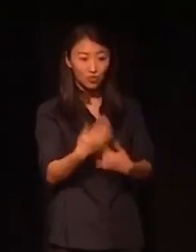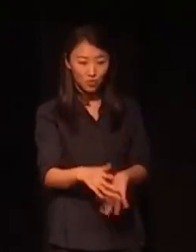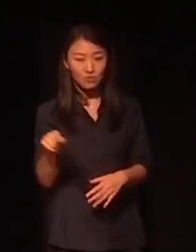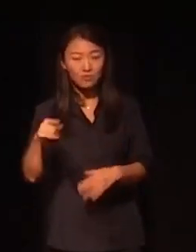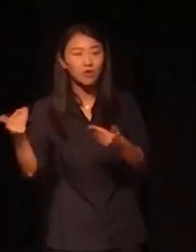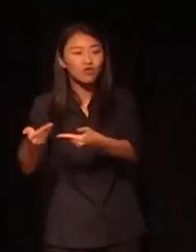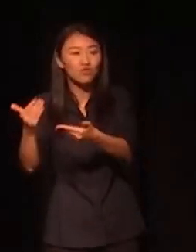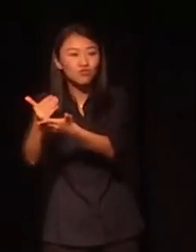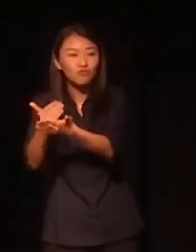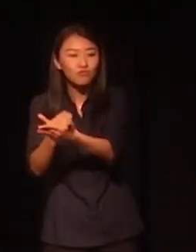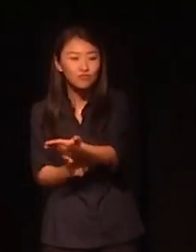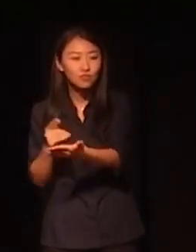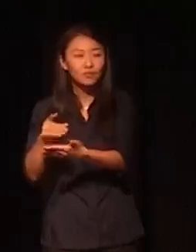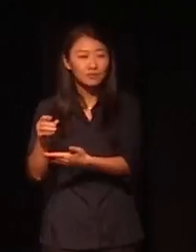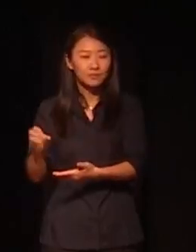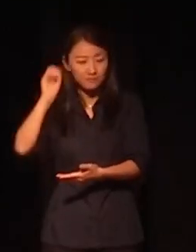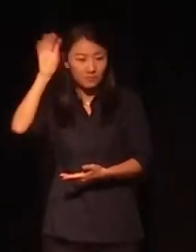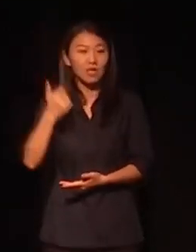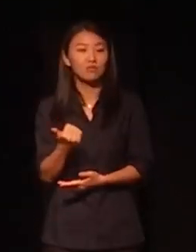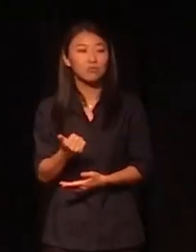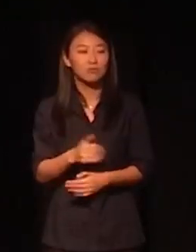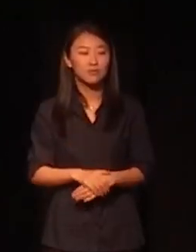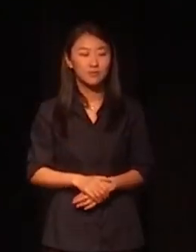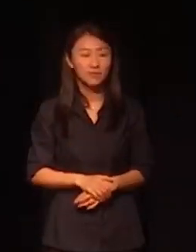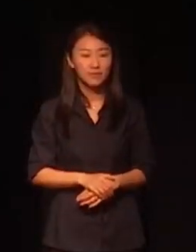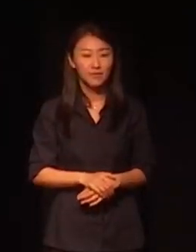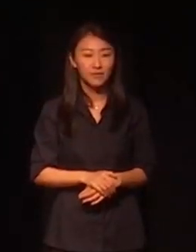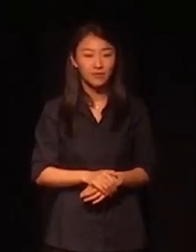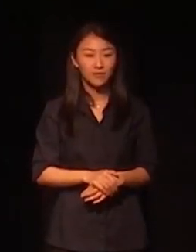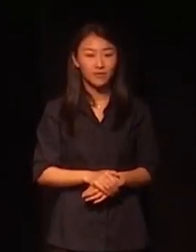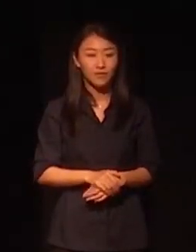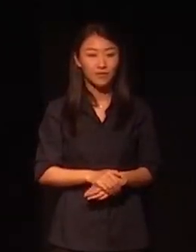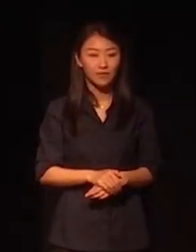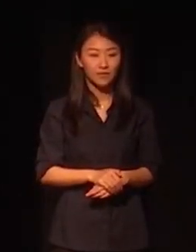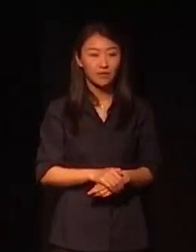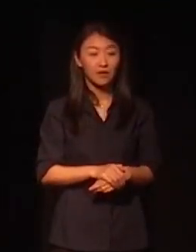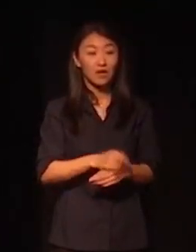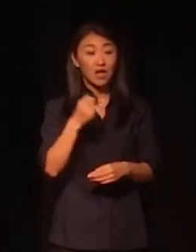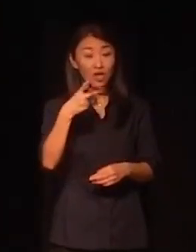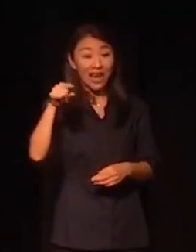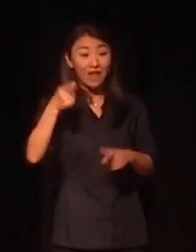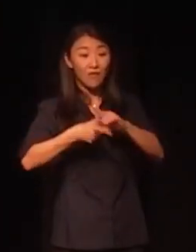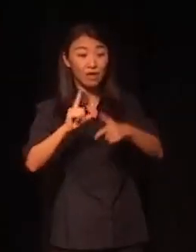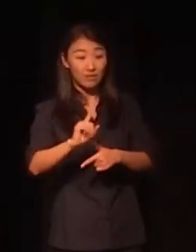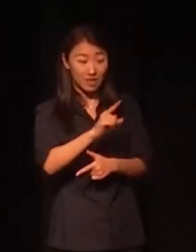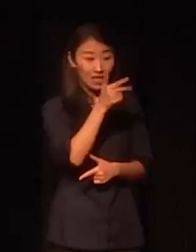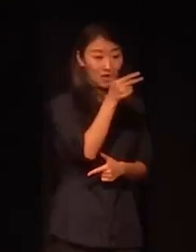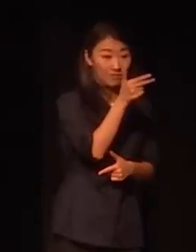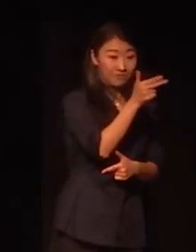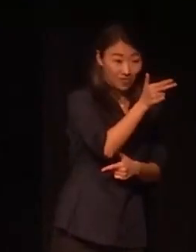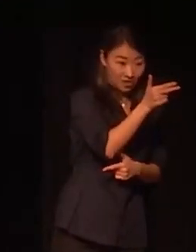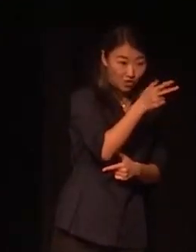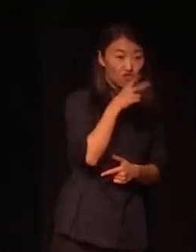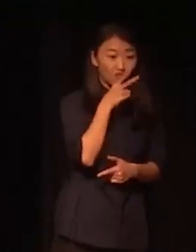thing. Okay, so you can even use what we call the video translation